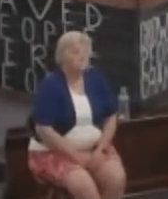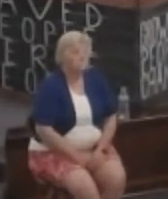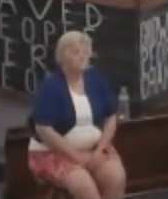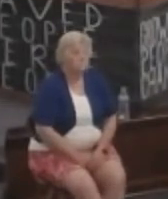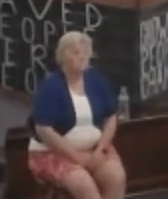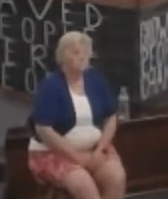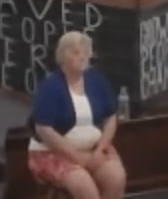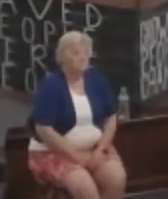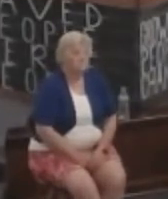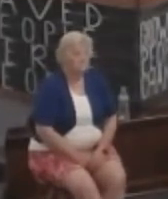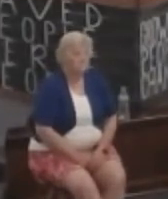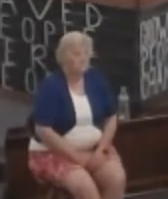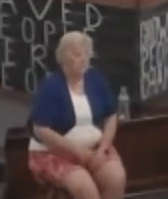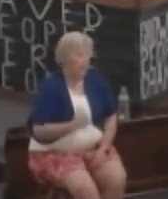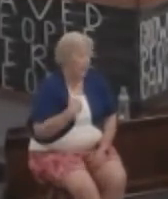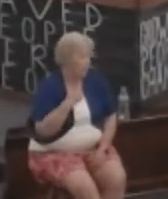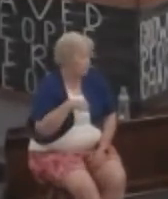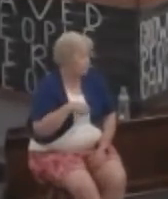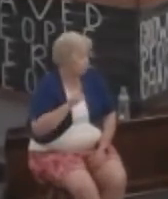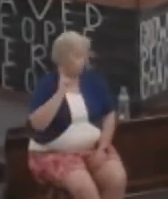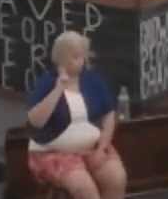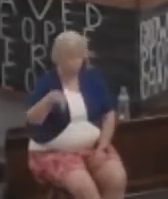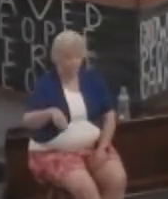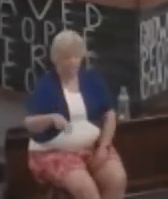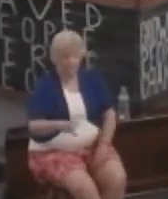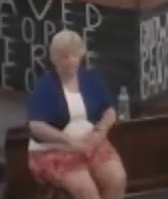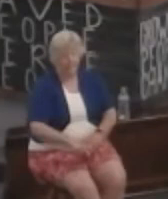I'm just going to go sit down now.